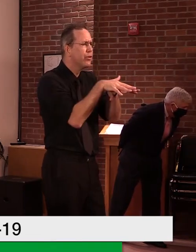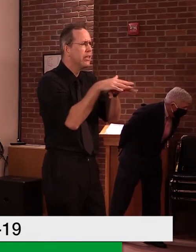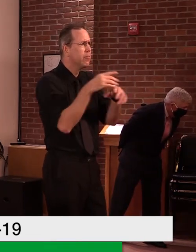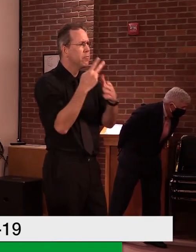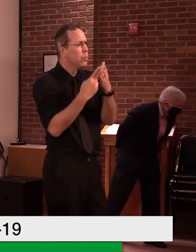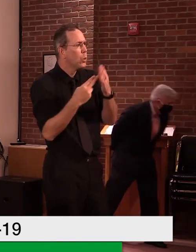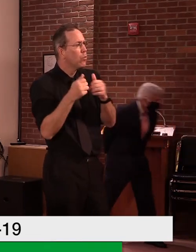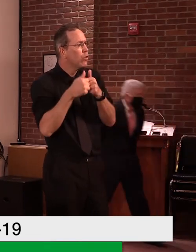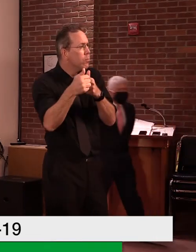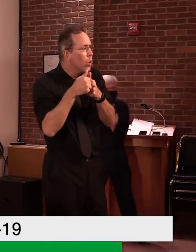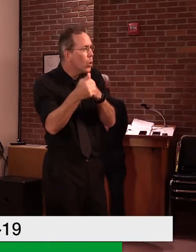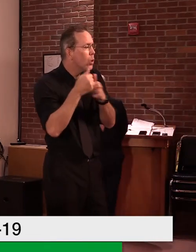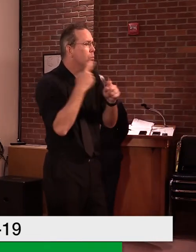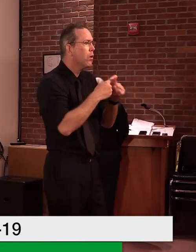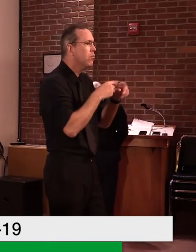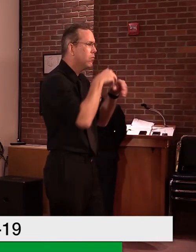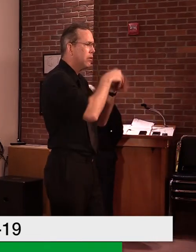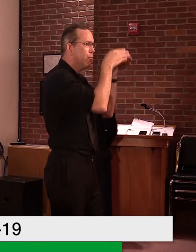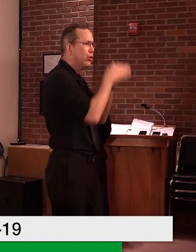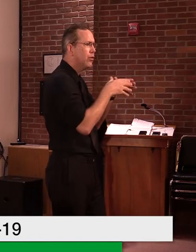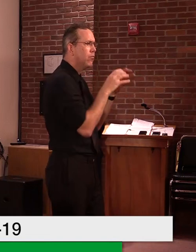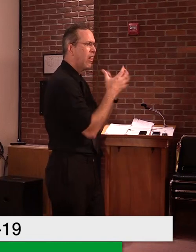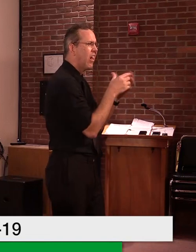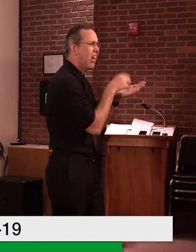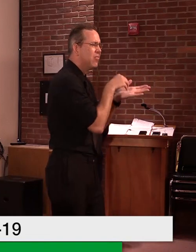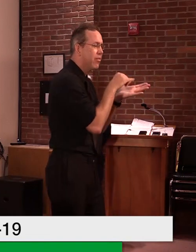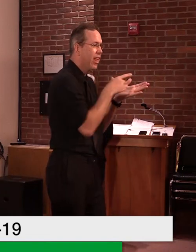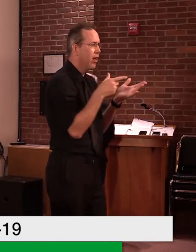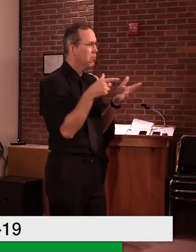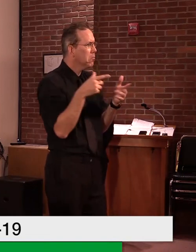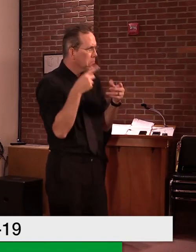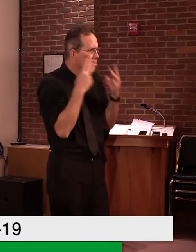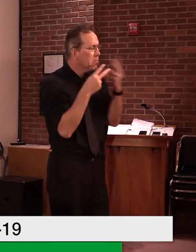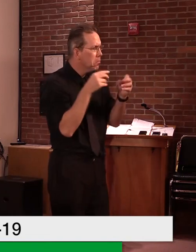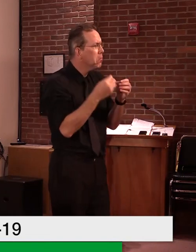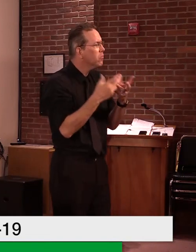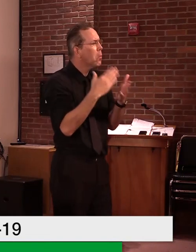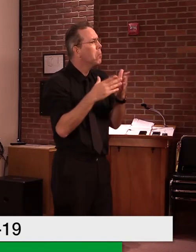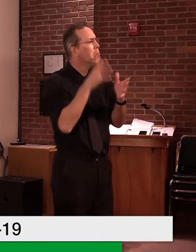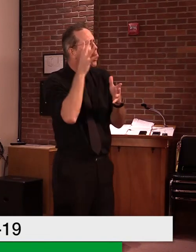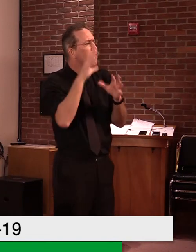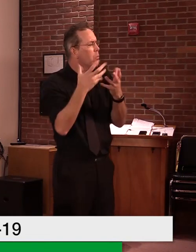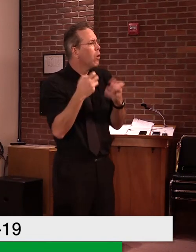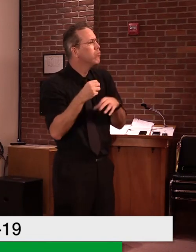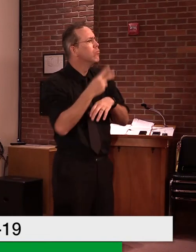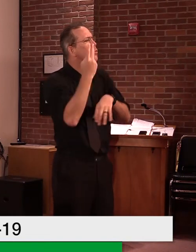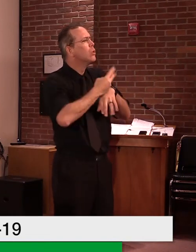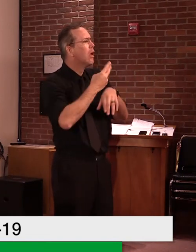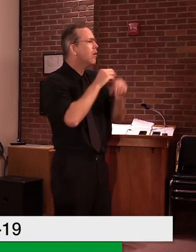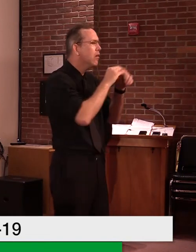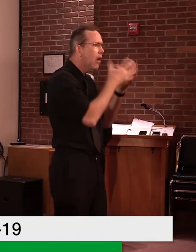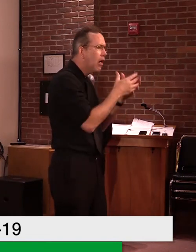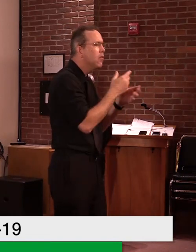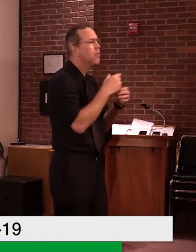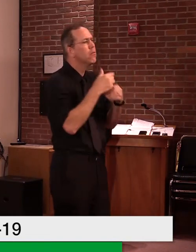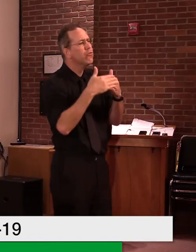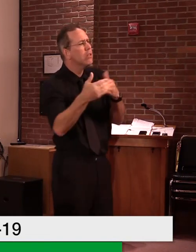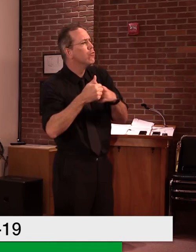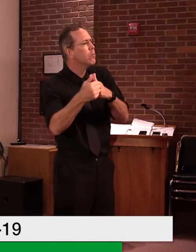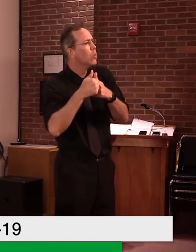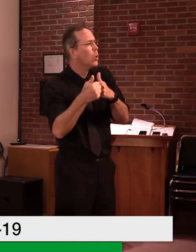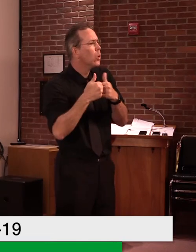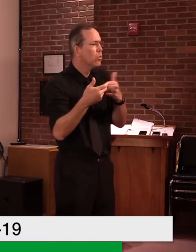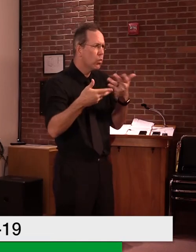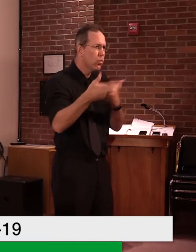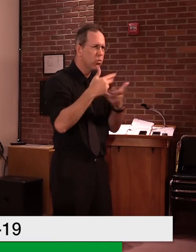But we have to start somewhere. And I know there's a lot of apprehension across from teachers and